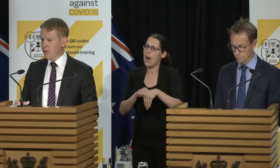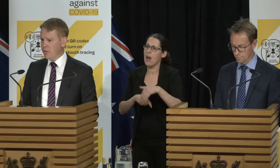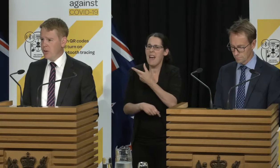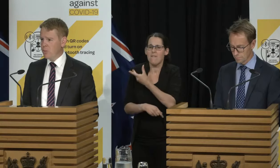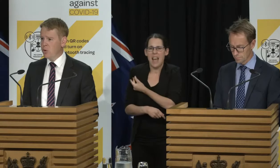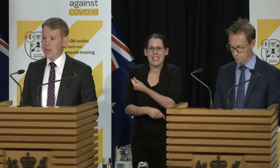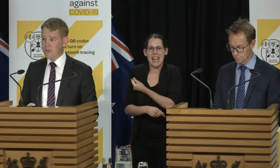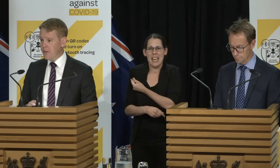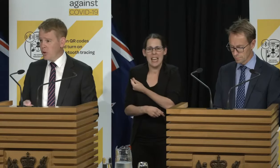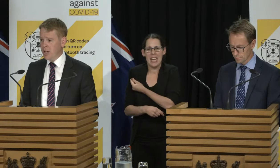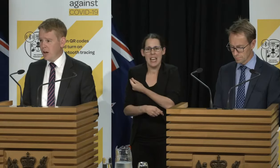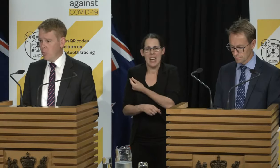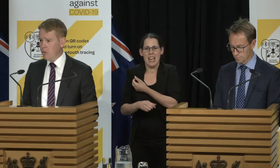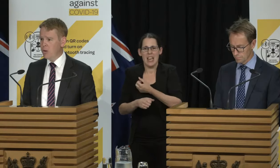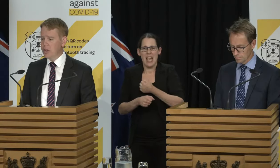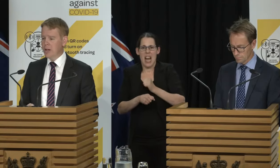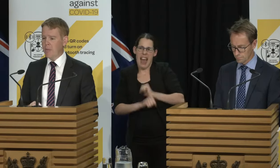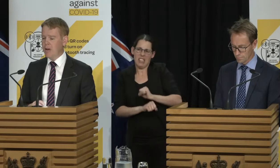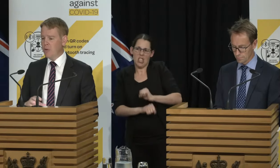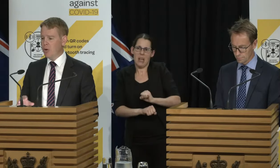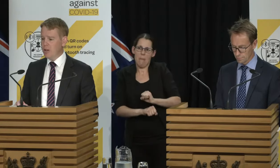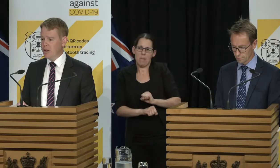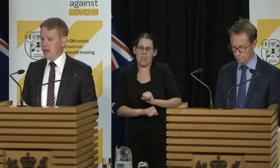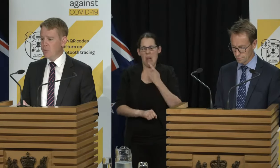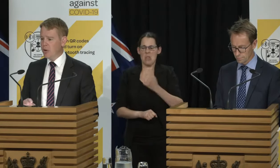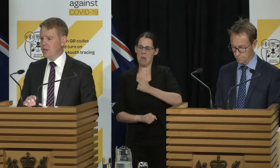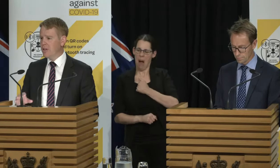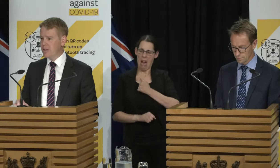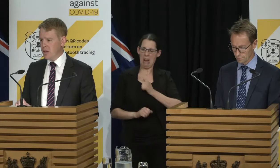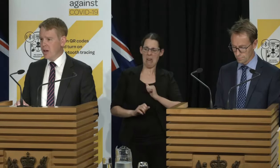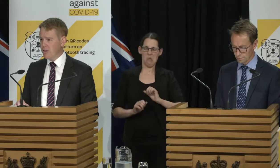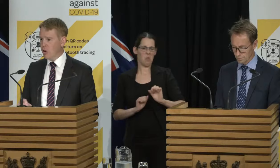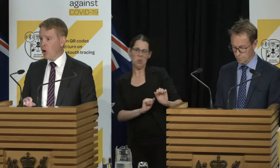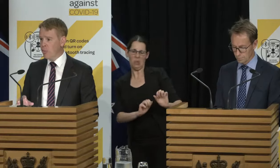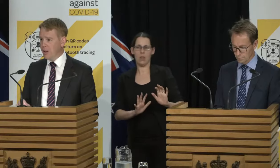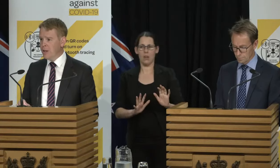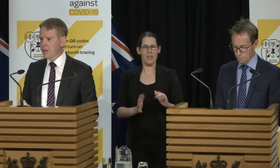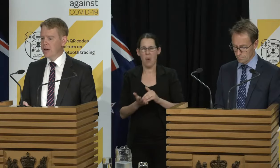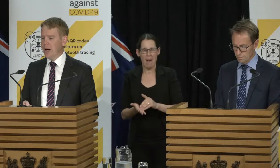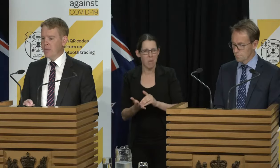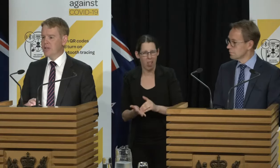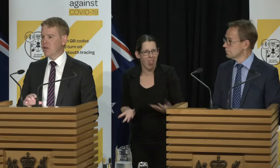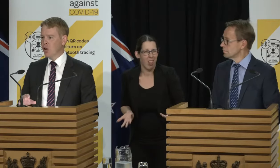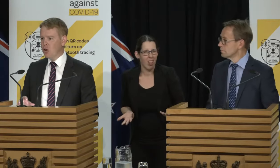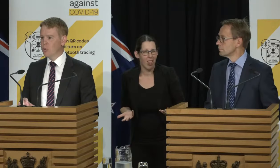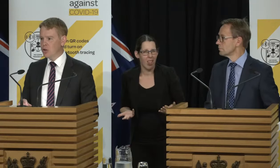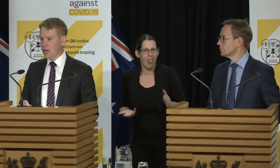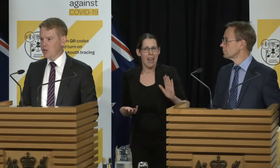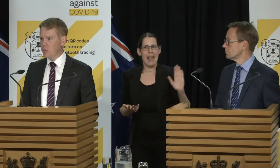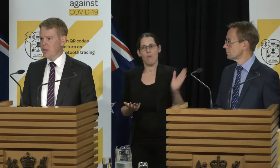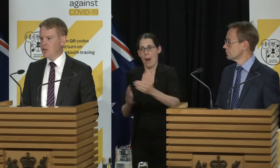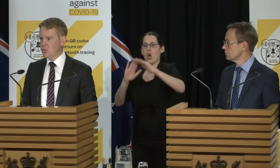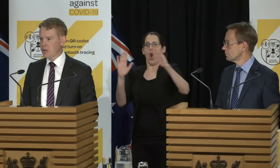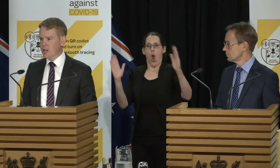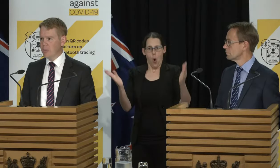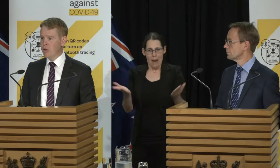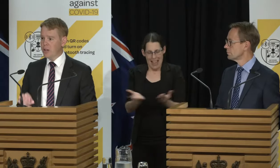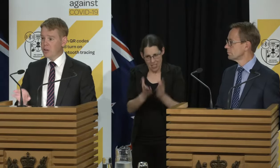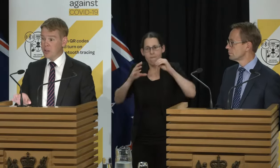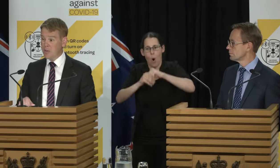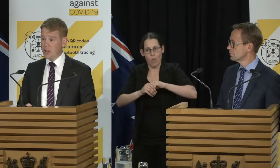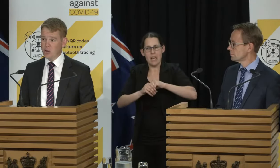seeing a bit of around the world. That's very unhelpful. Everybody's in this together globally. This is a global challenge and we need to work